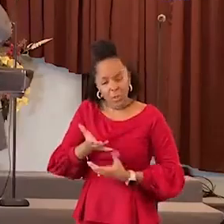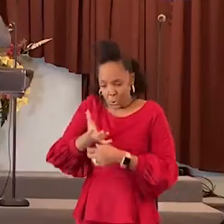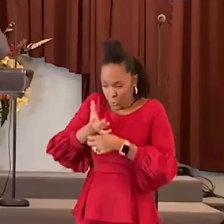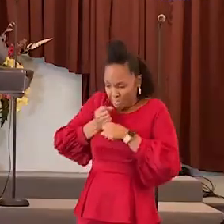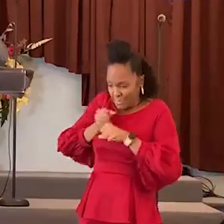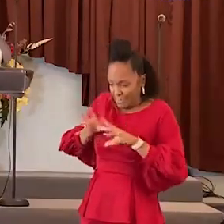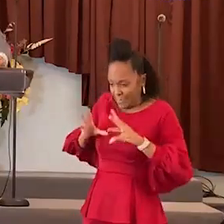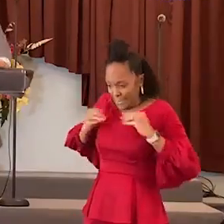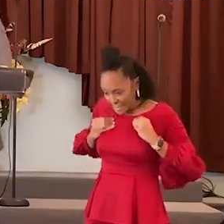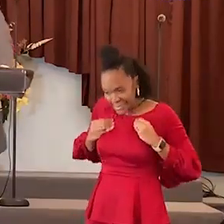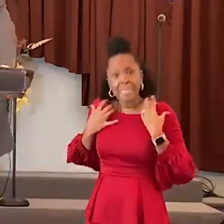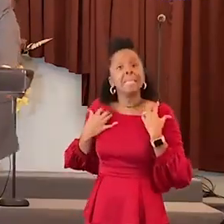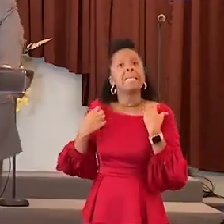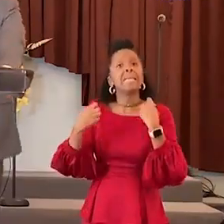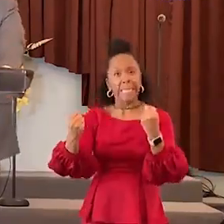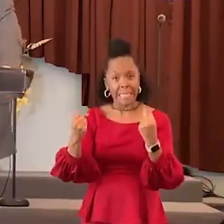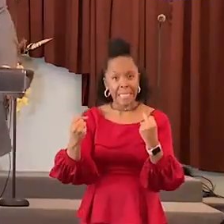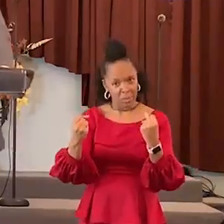way.